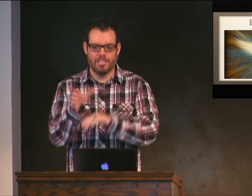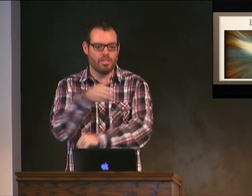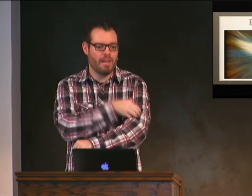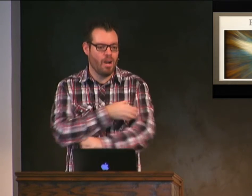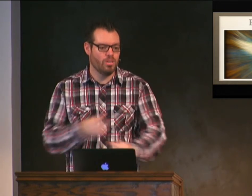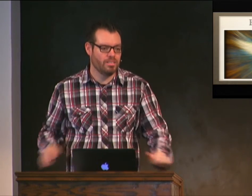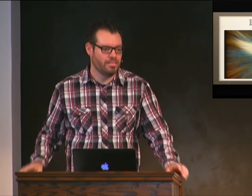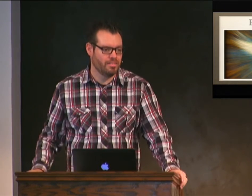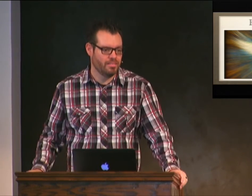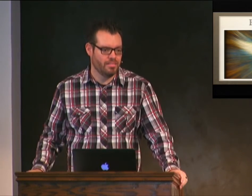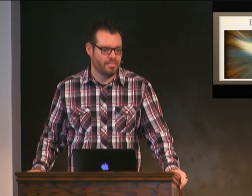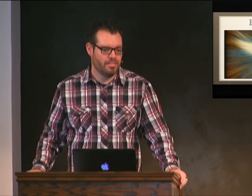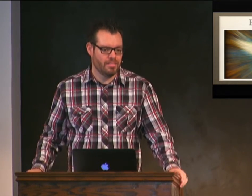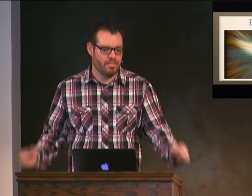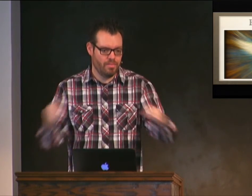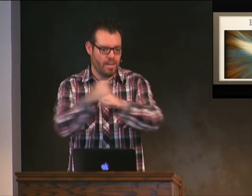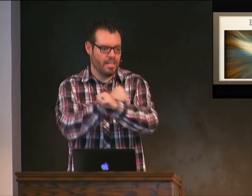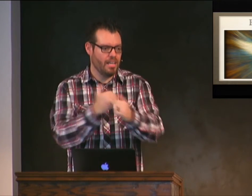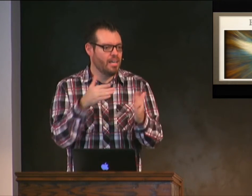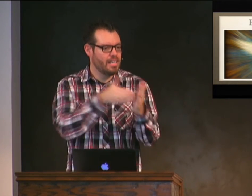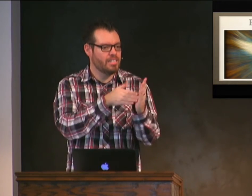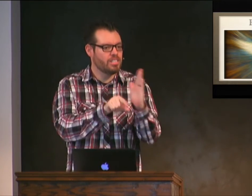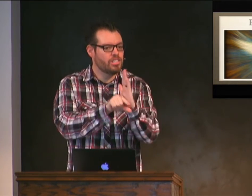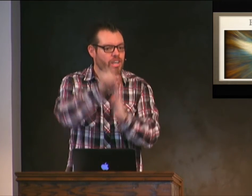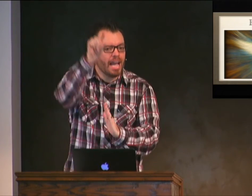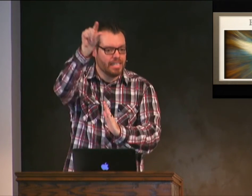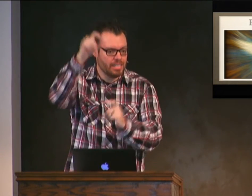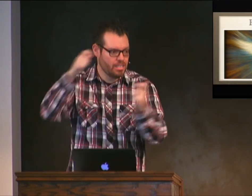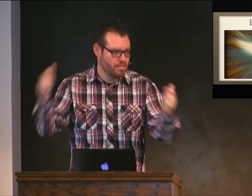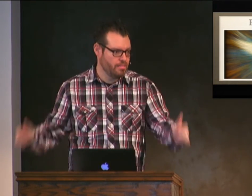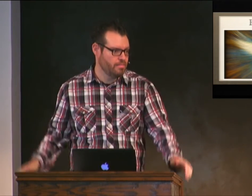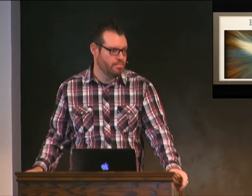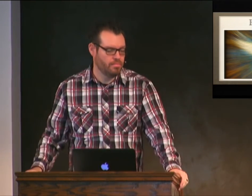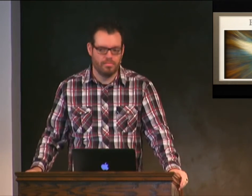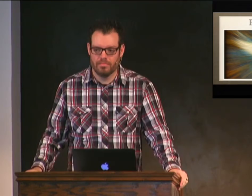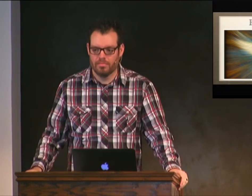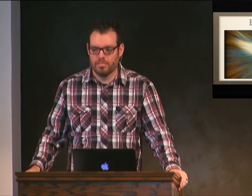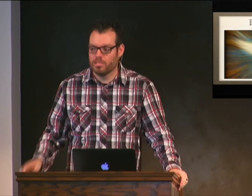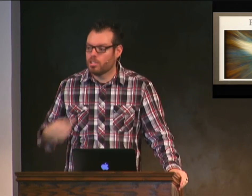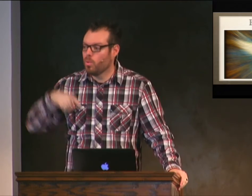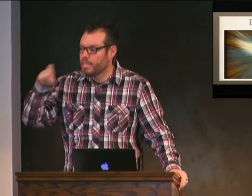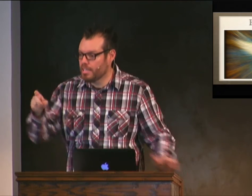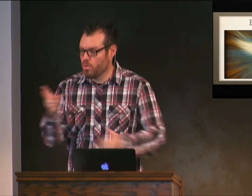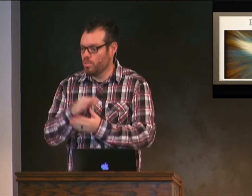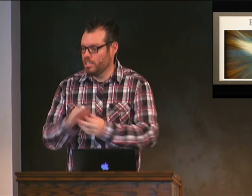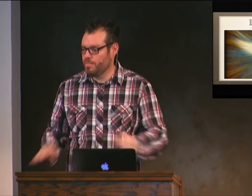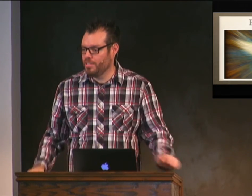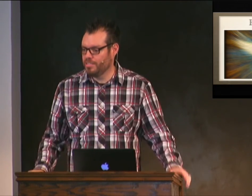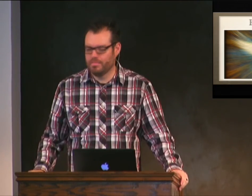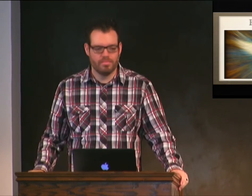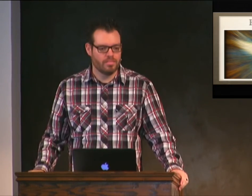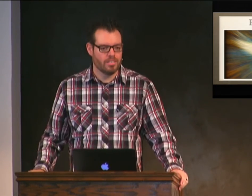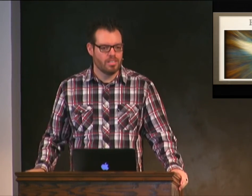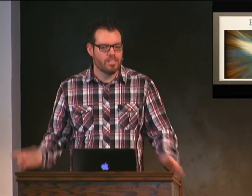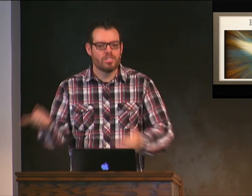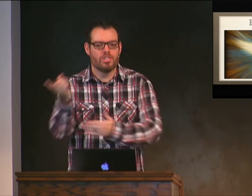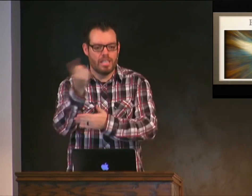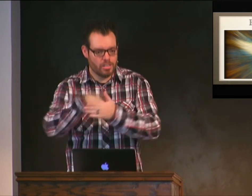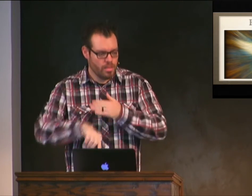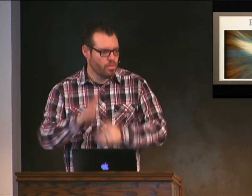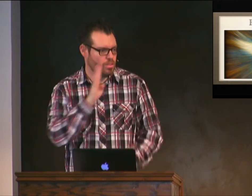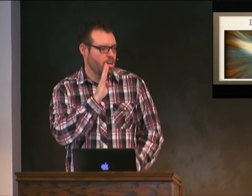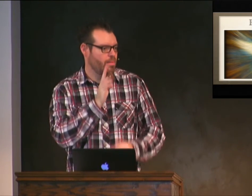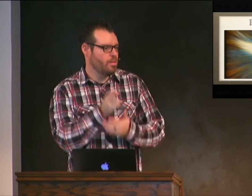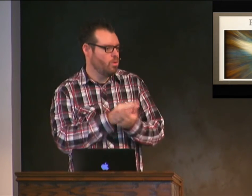it increases your power to fight against the giants. So we need the Holy Spirit.